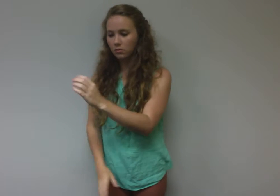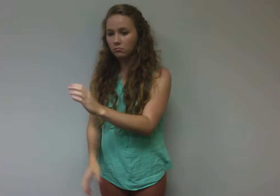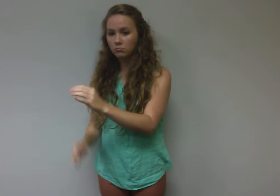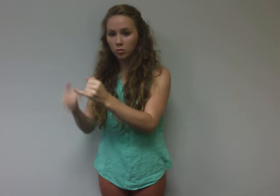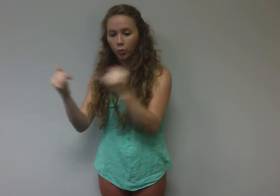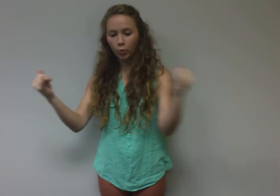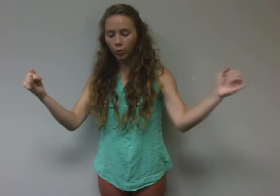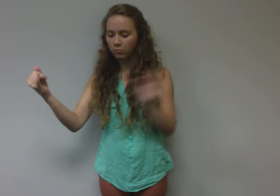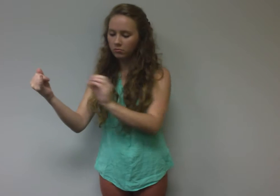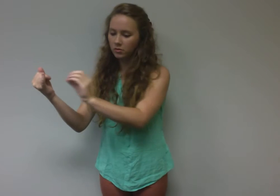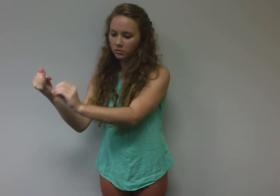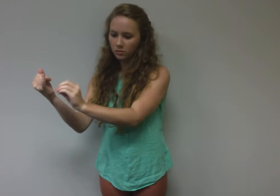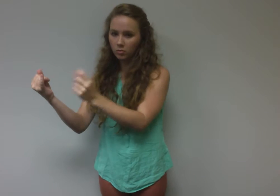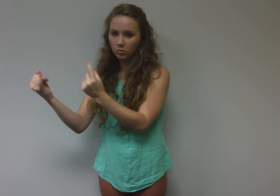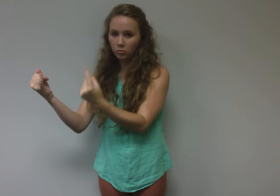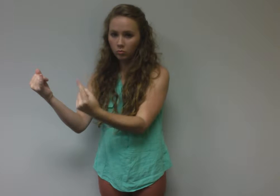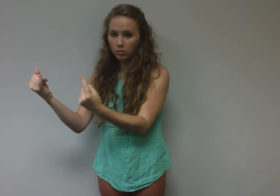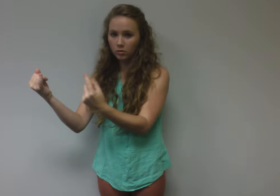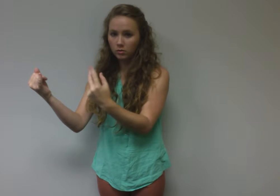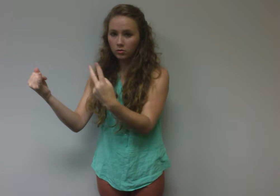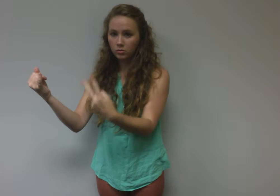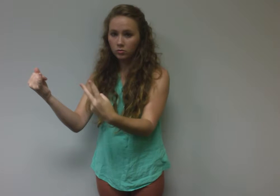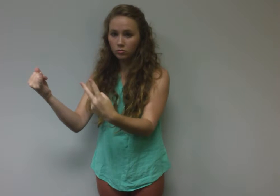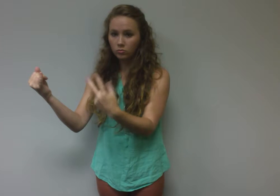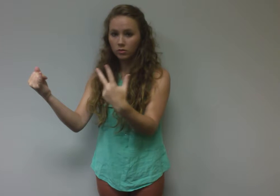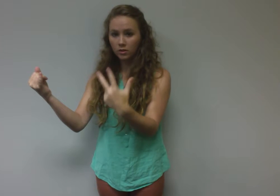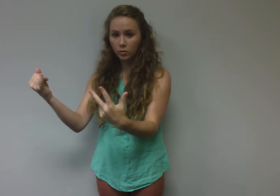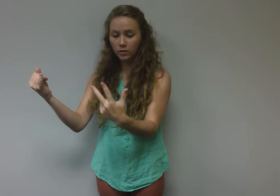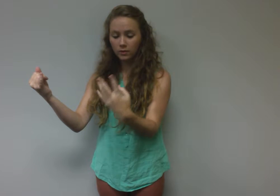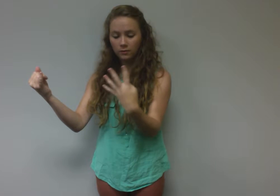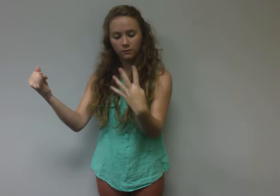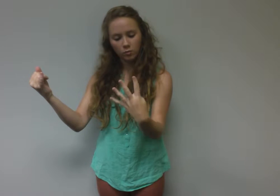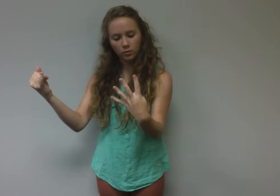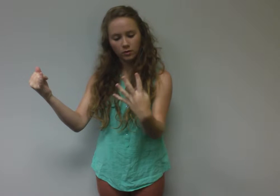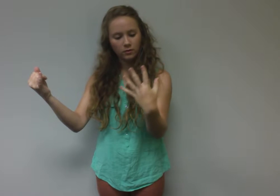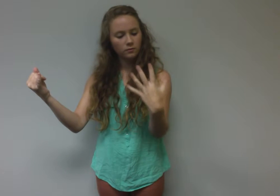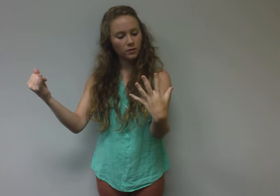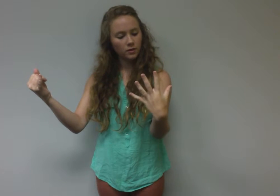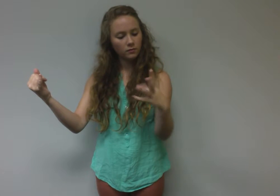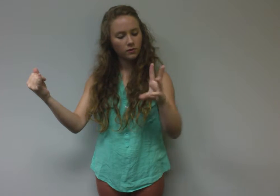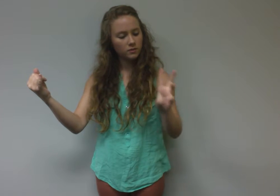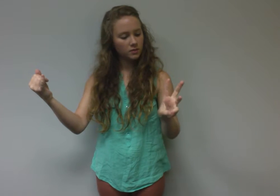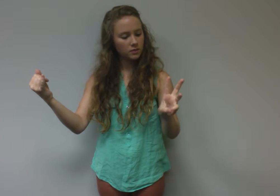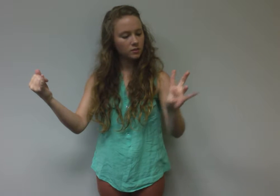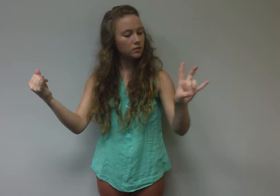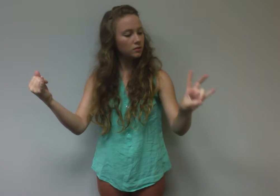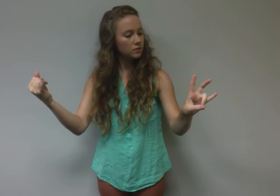2, 3, 4, 5, 6. I'm doing them small so I know I can get to 15.